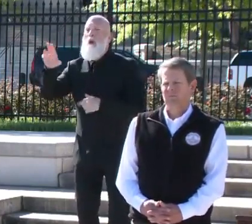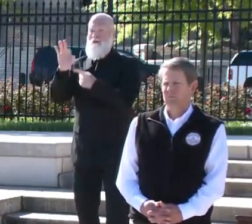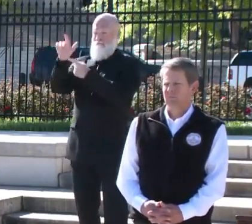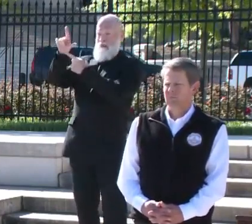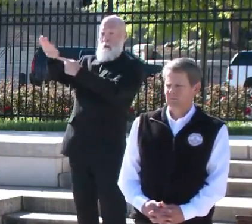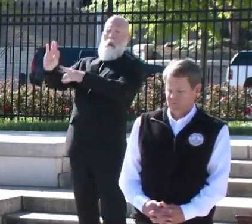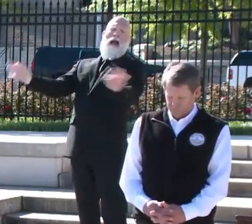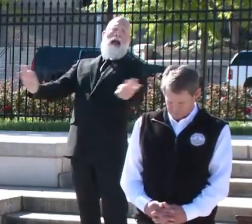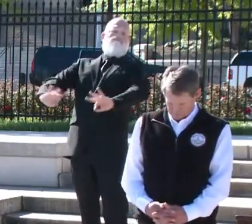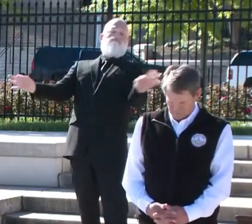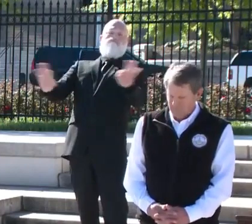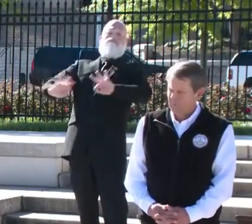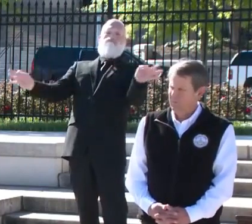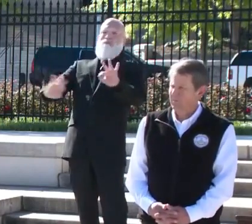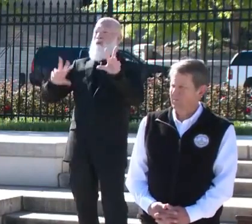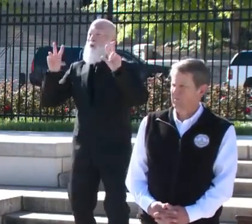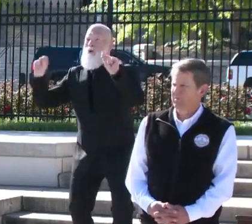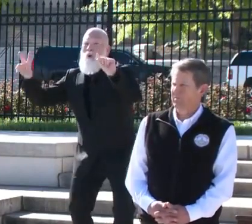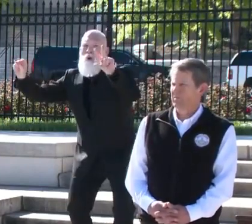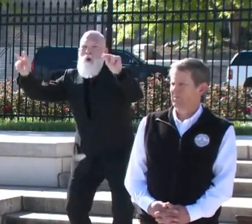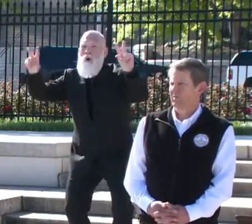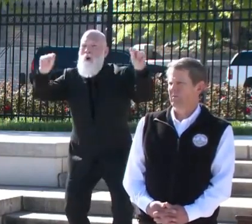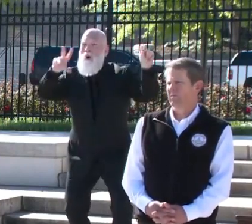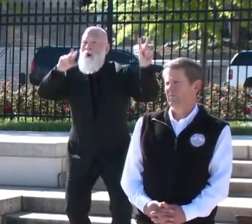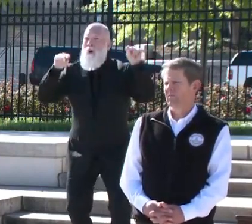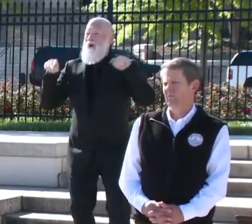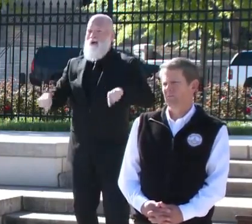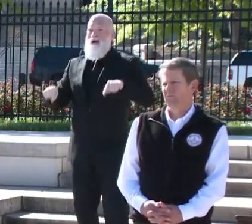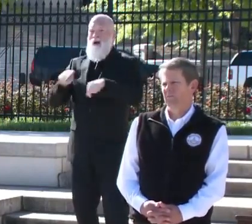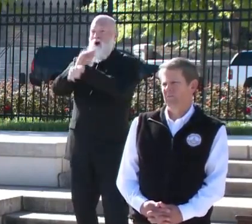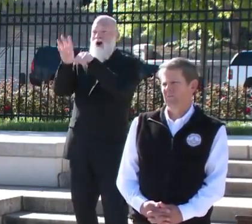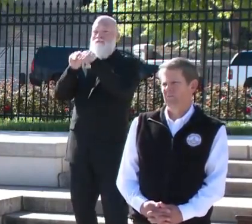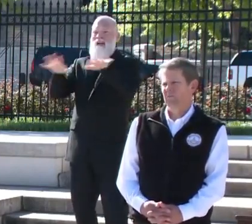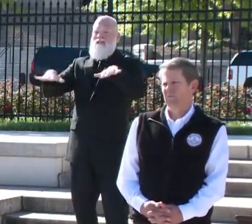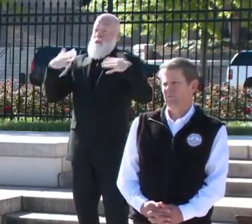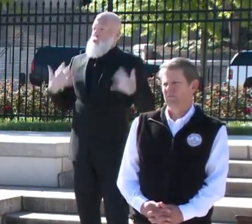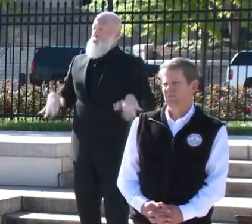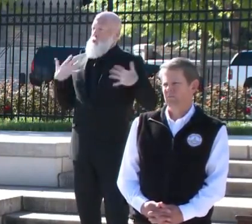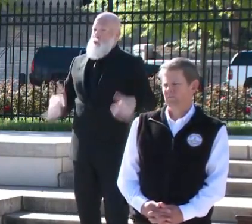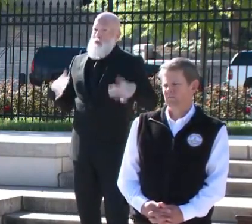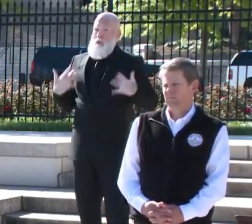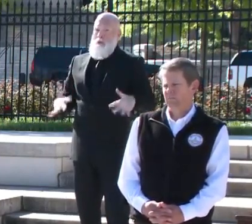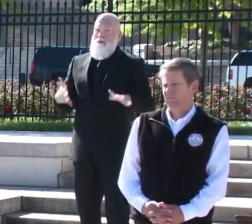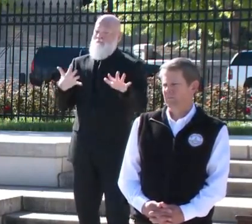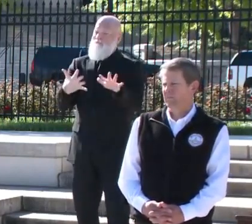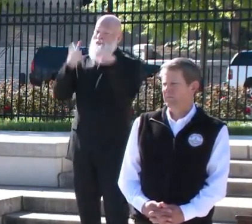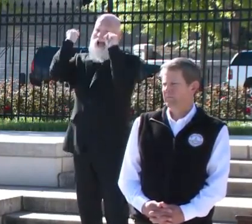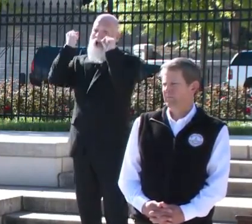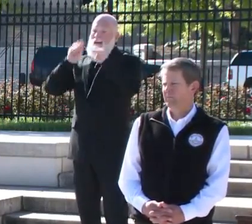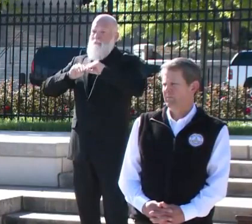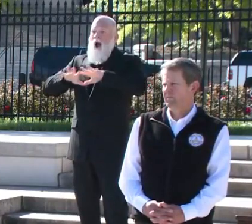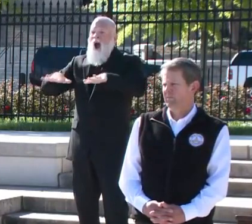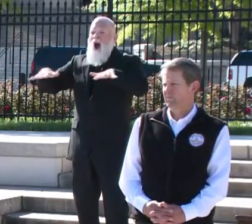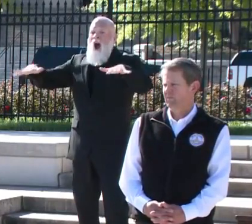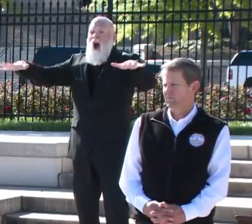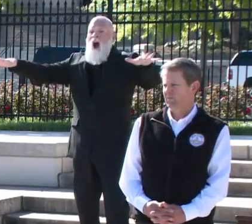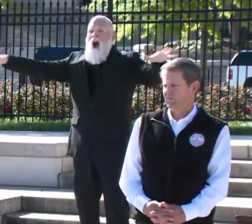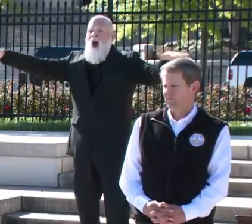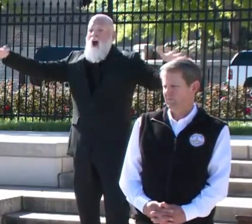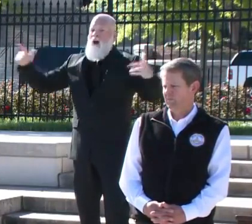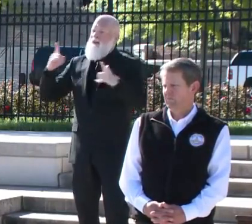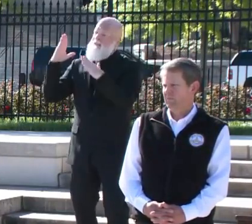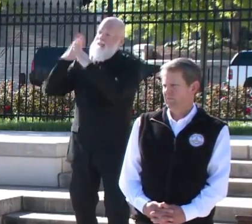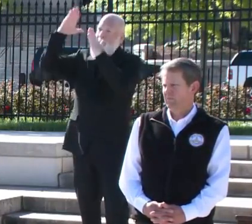flu. It's many times more transmissible. And it's also much more deadly. And we have